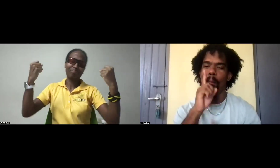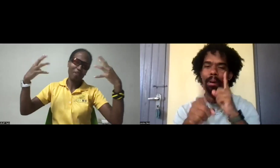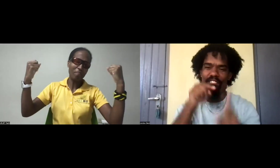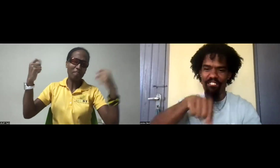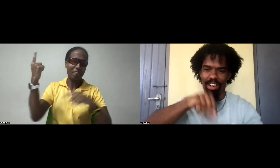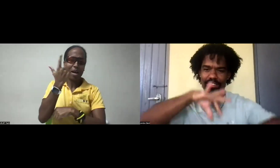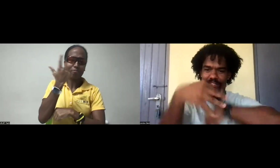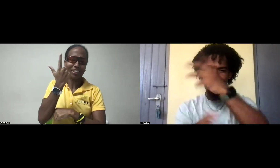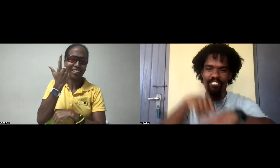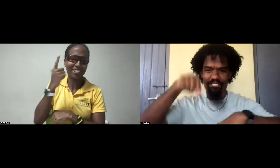JSL signing